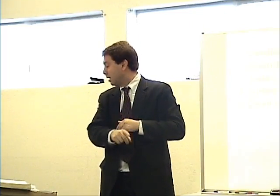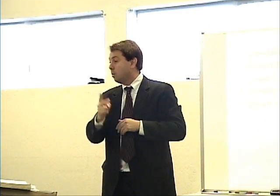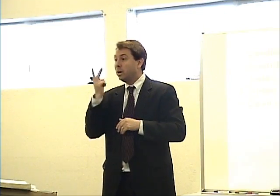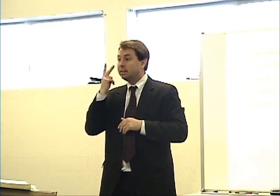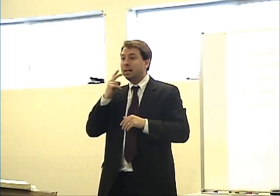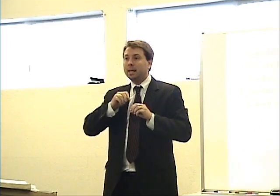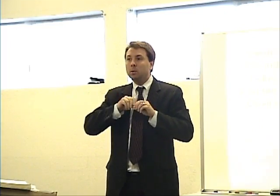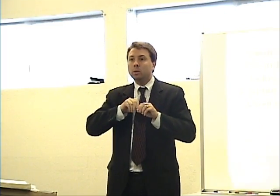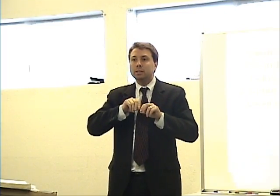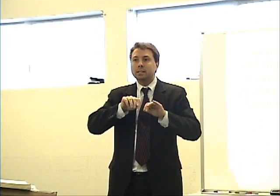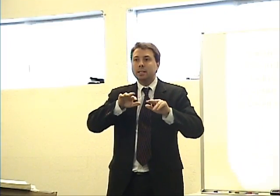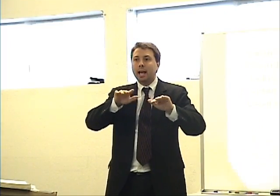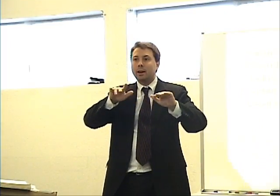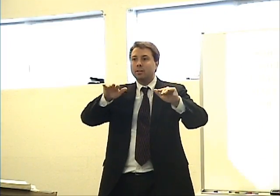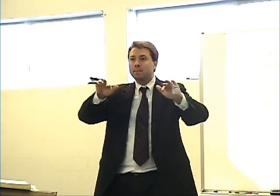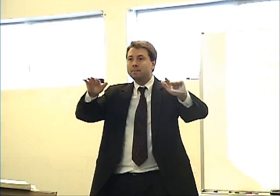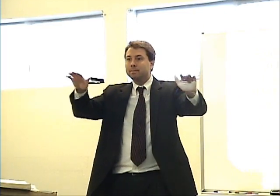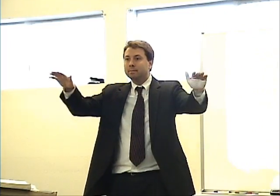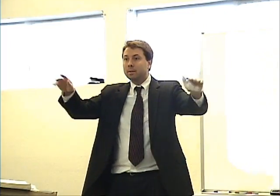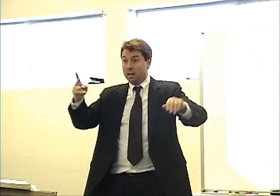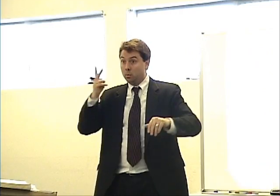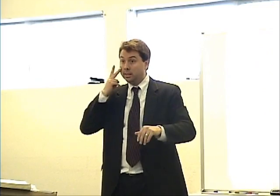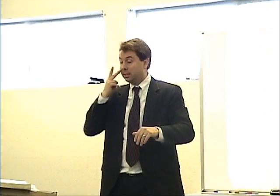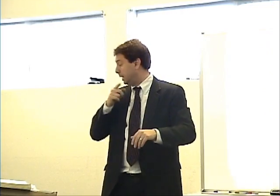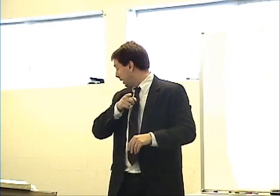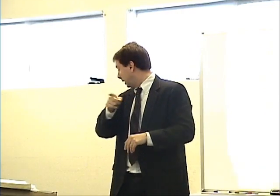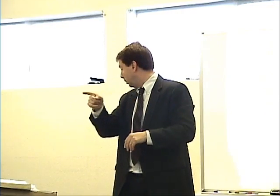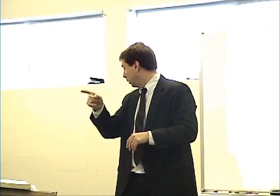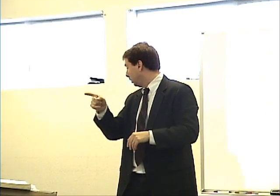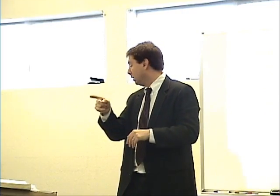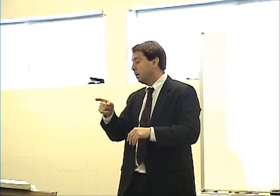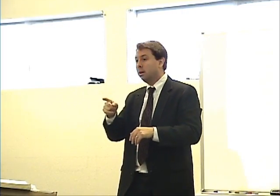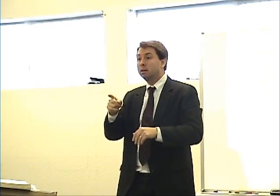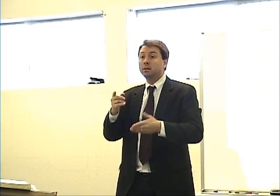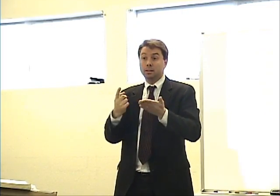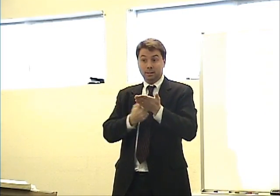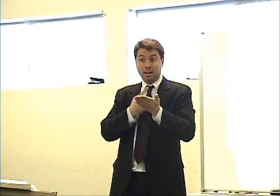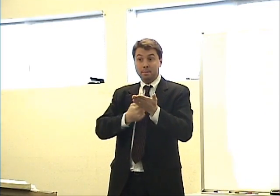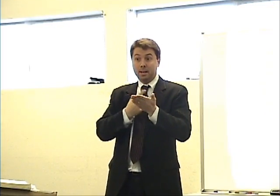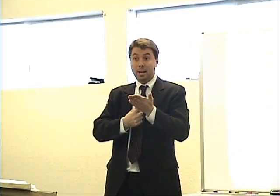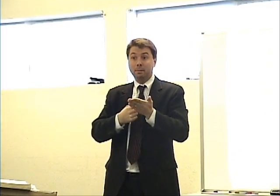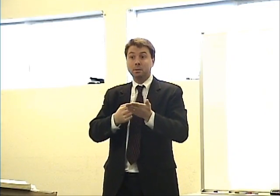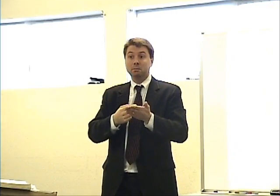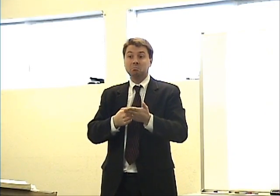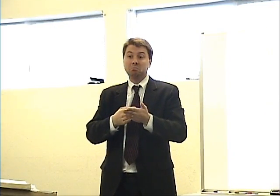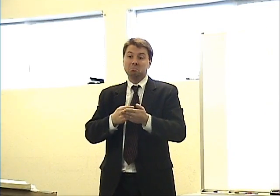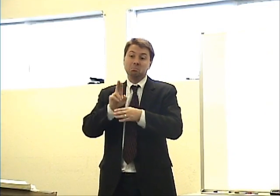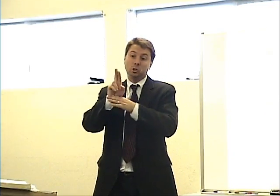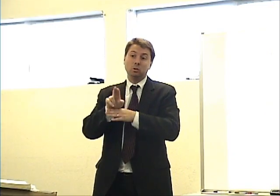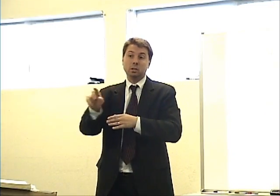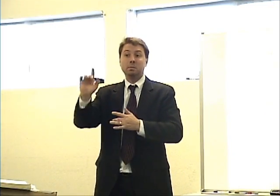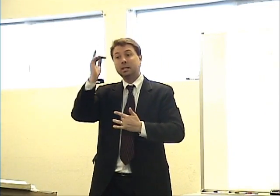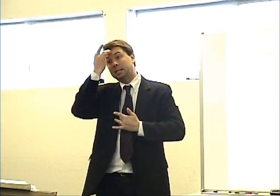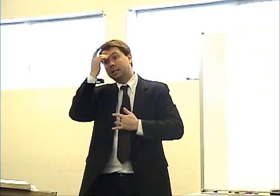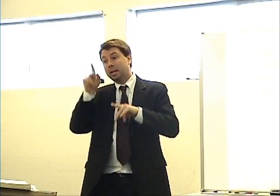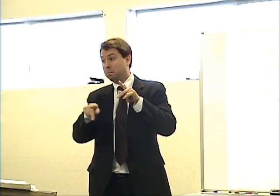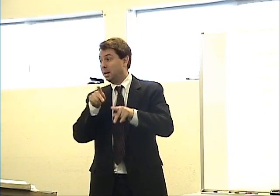we see he will scatter them. We see he will sometimes use them as sick people.